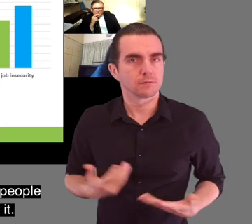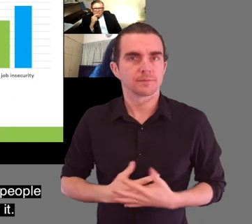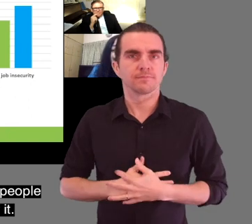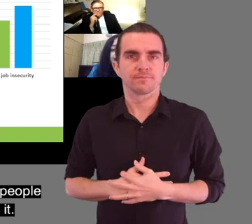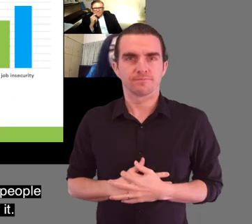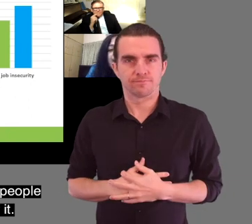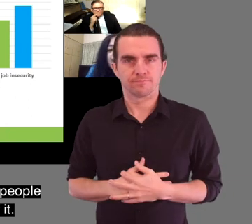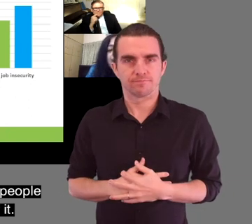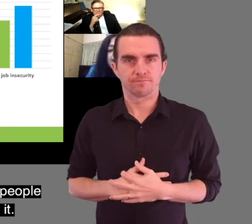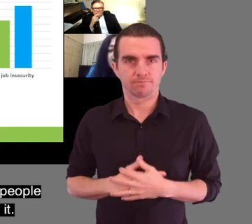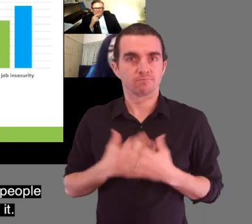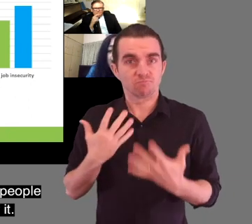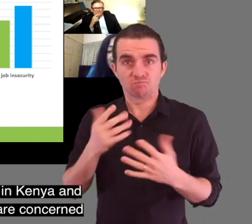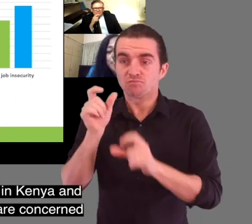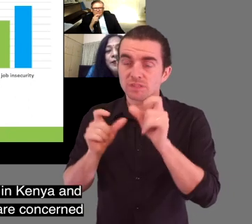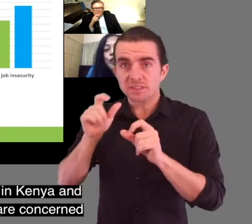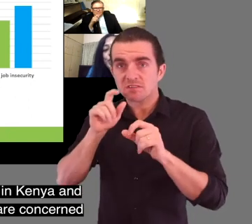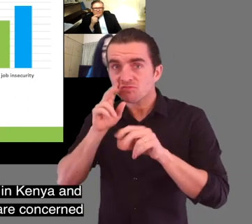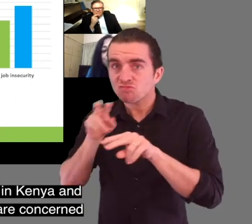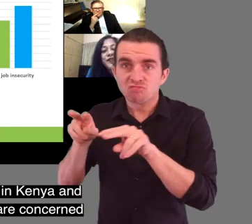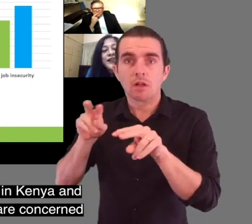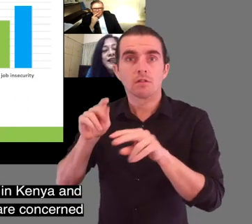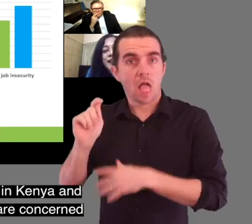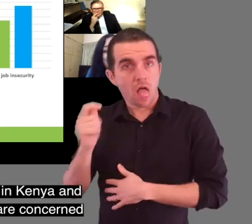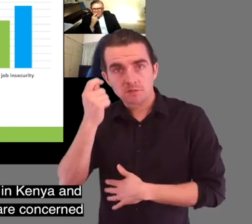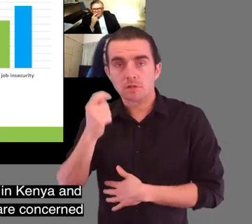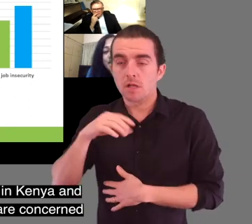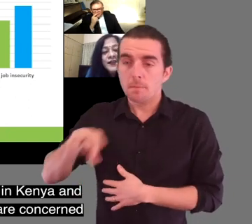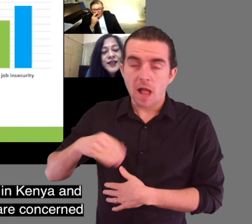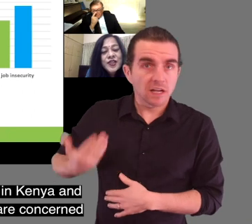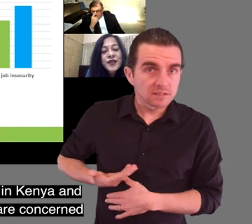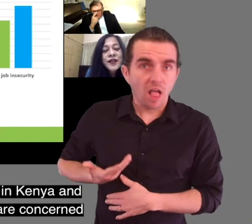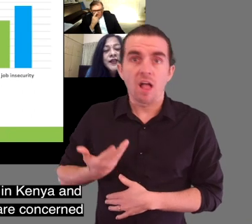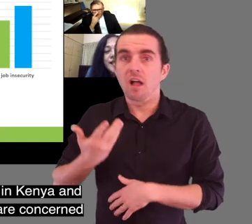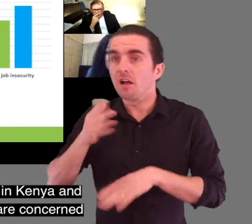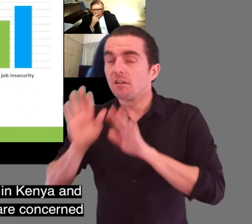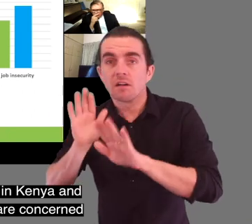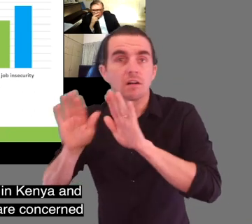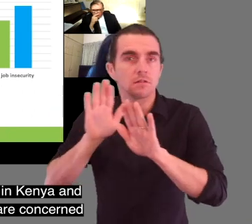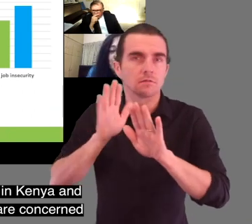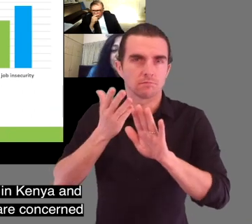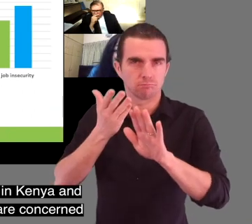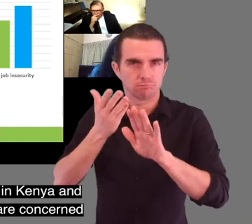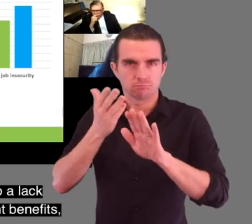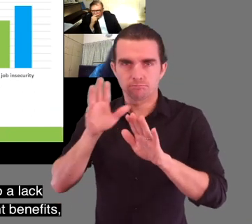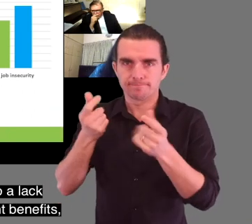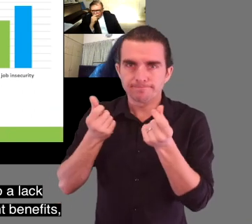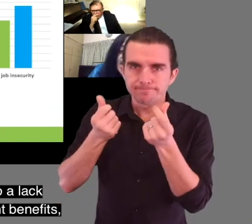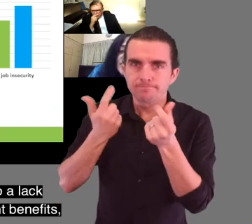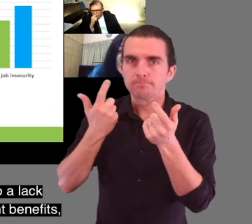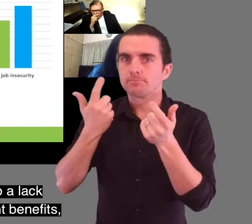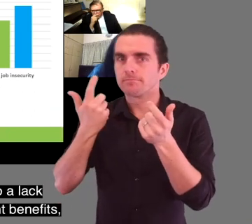it. See, sir, people who were surveyed in Kenya and Bangladesh, they said they are concerned